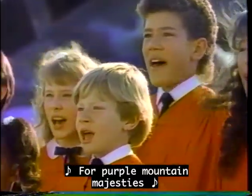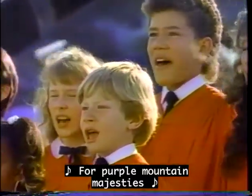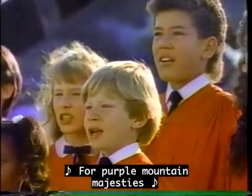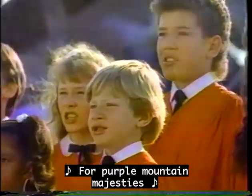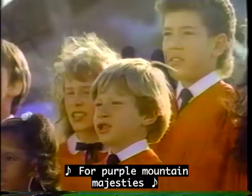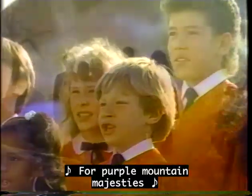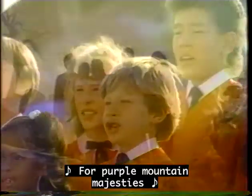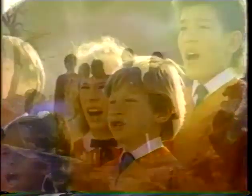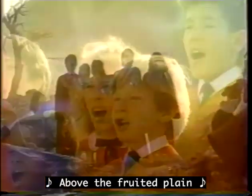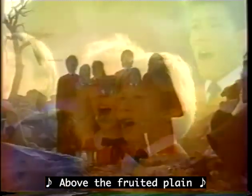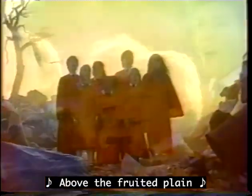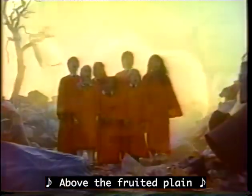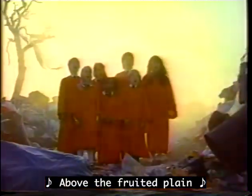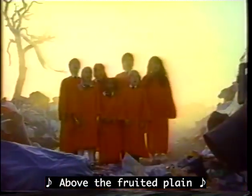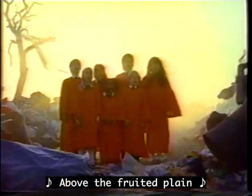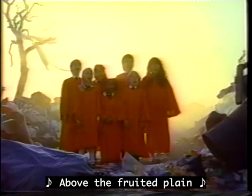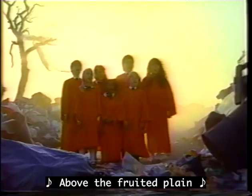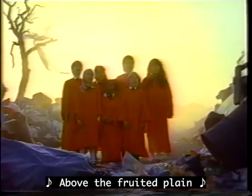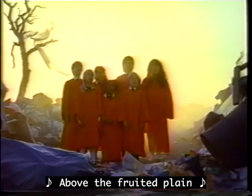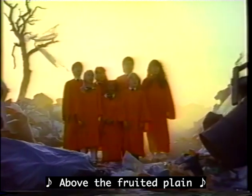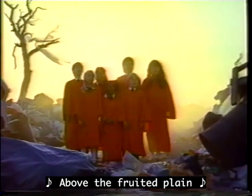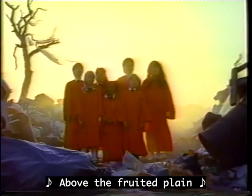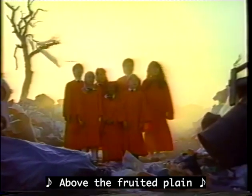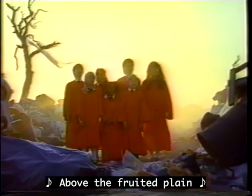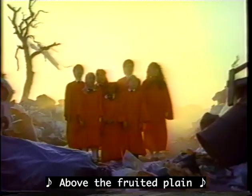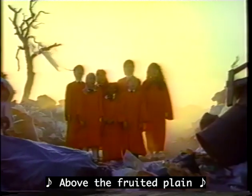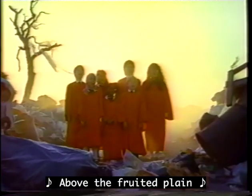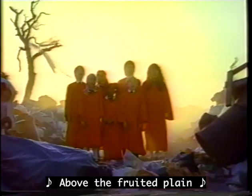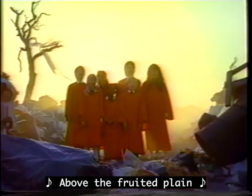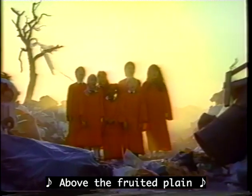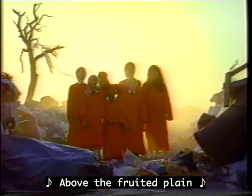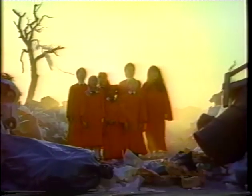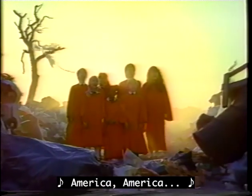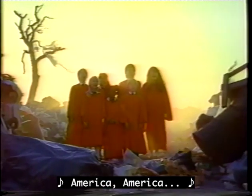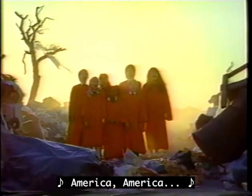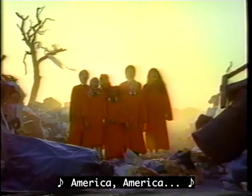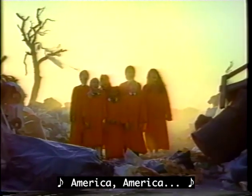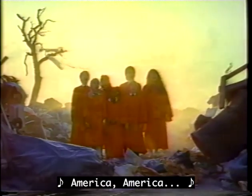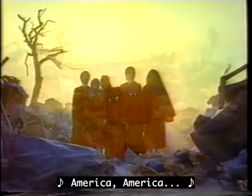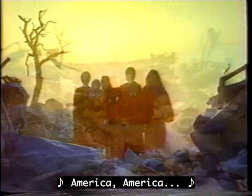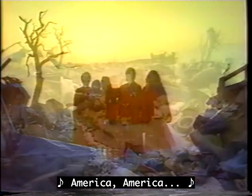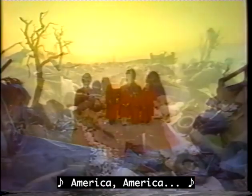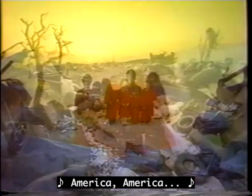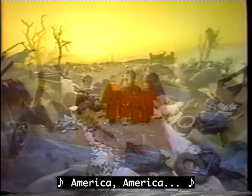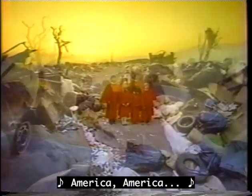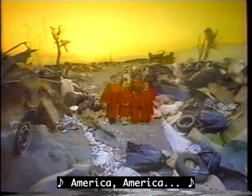mountains' majesties, above the fruiting plains.